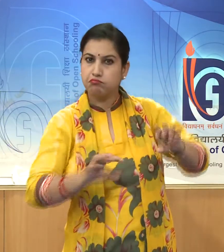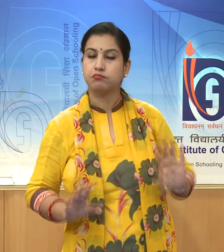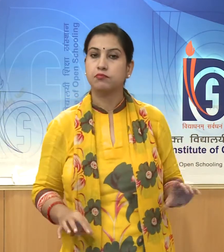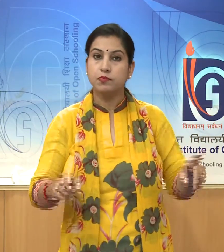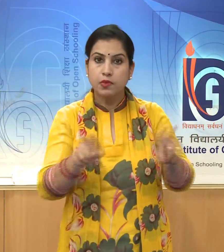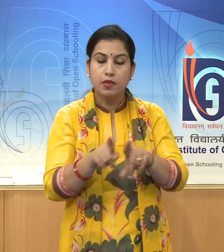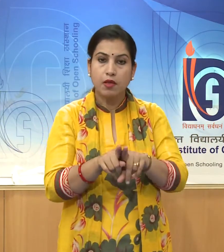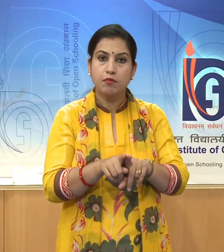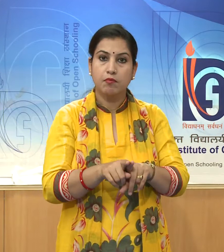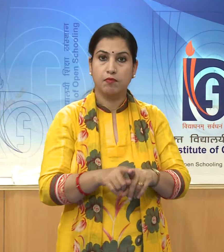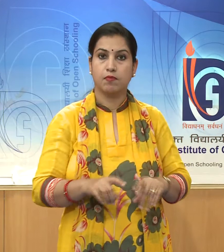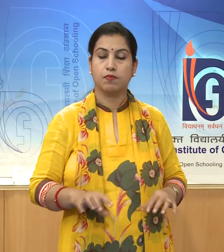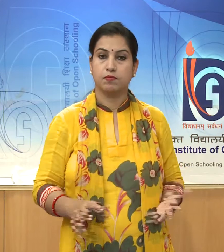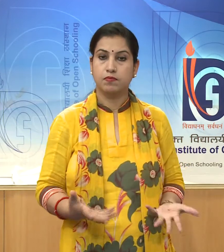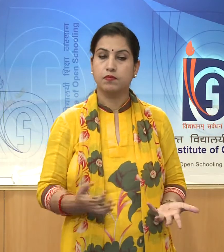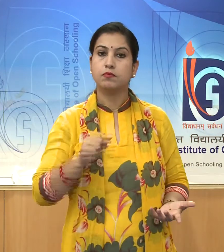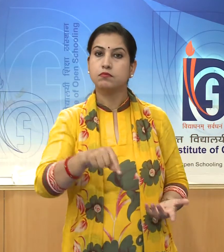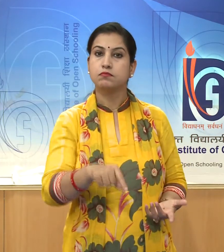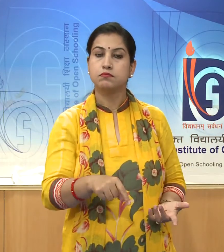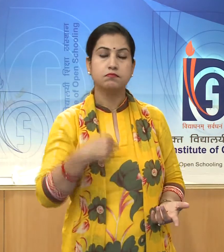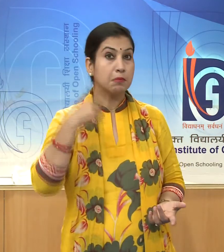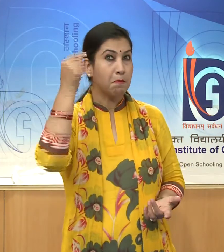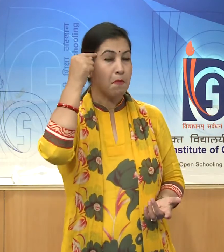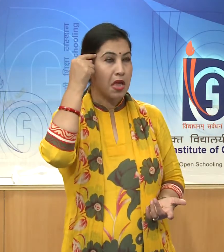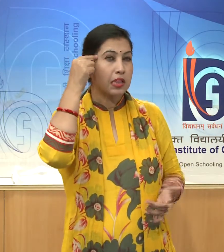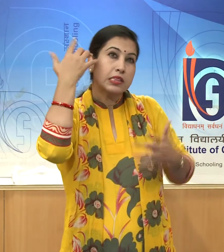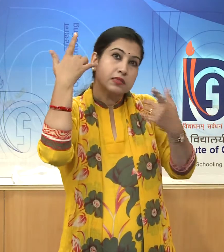and their state of mind.